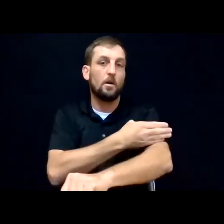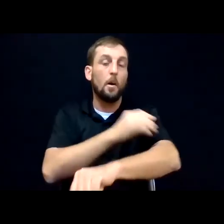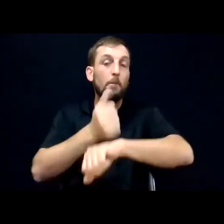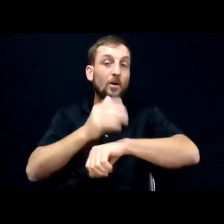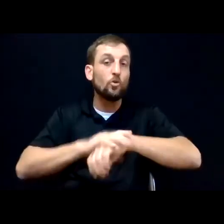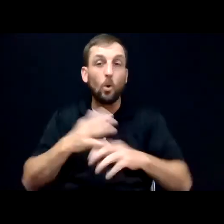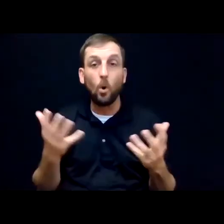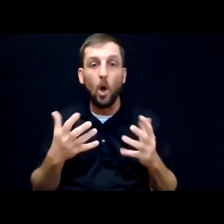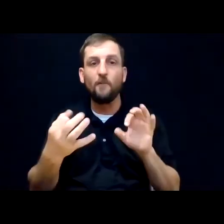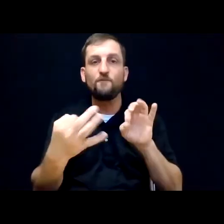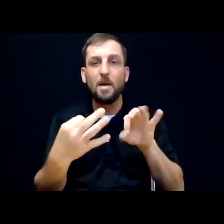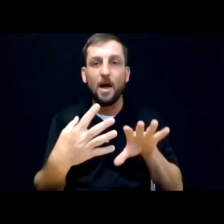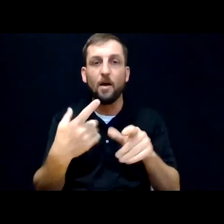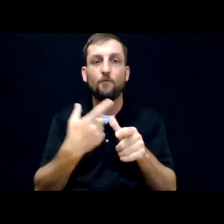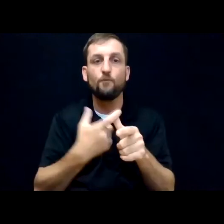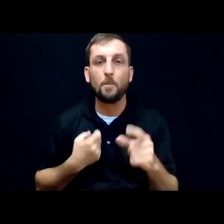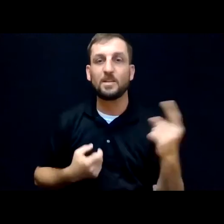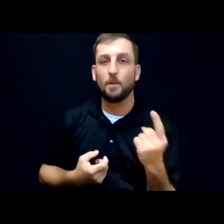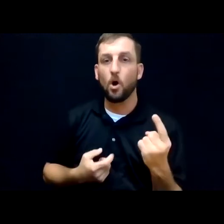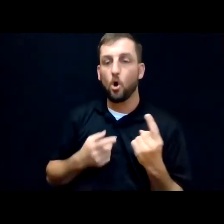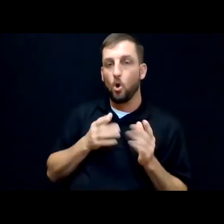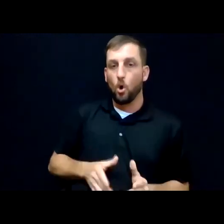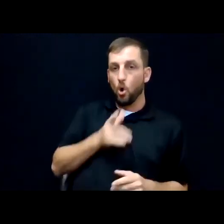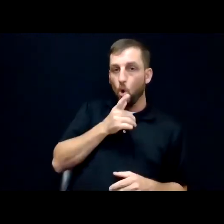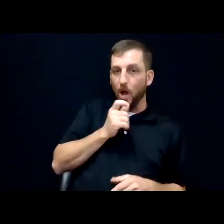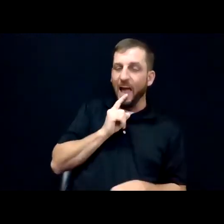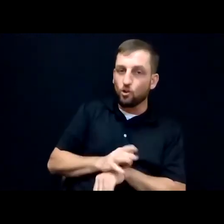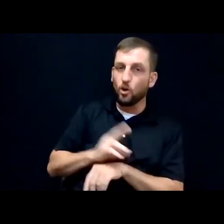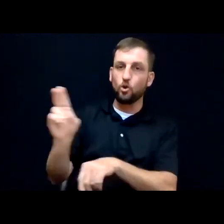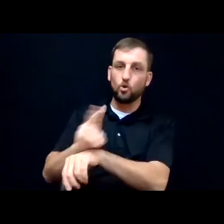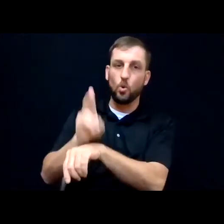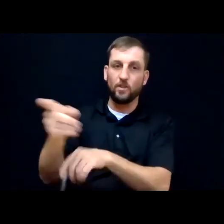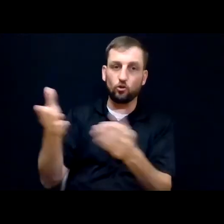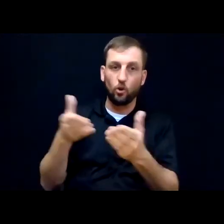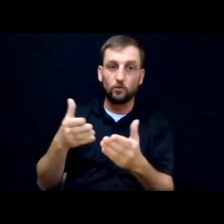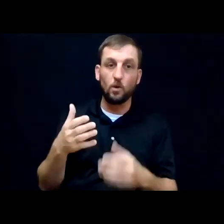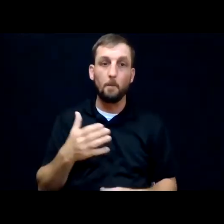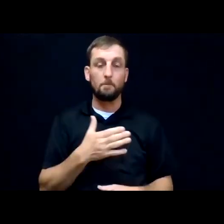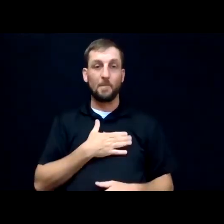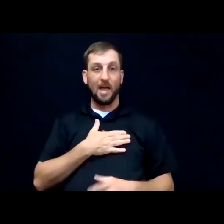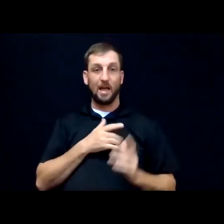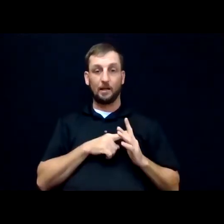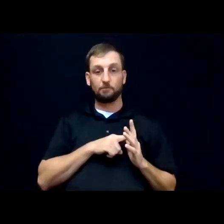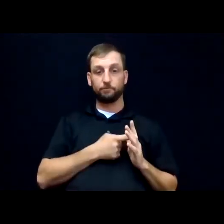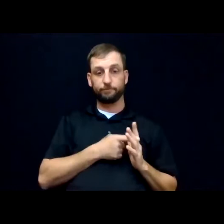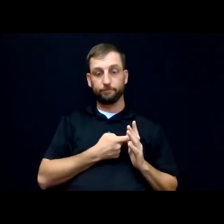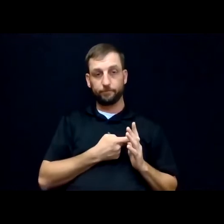from someone who actually used the service. So a lot of my initial